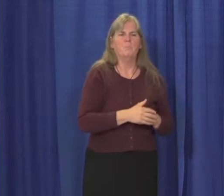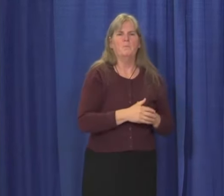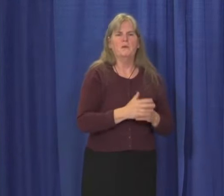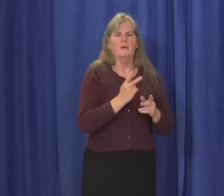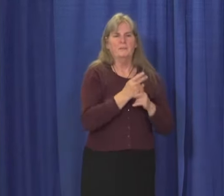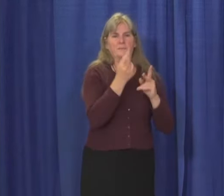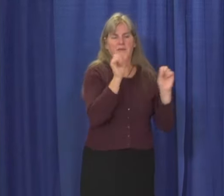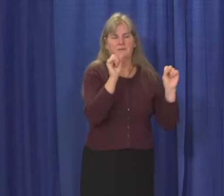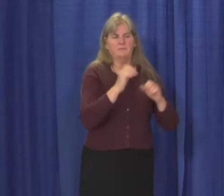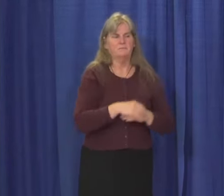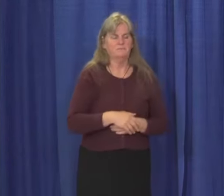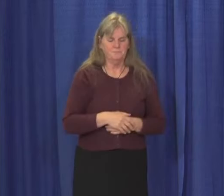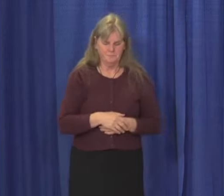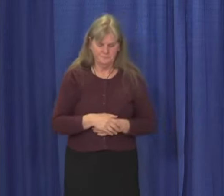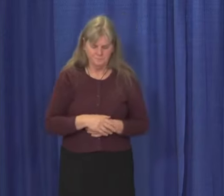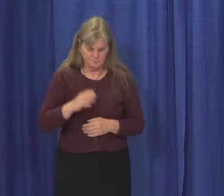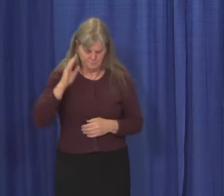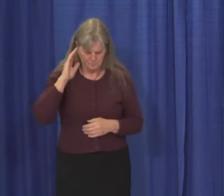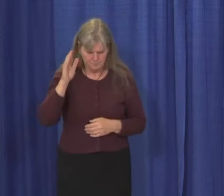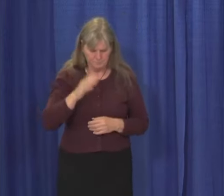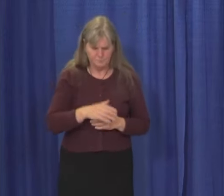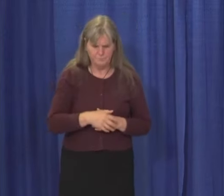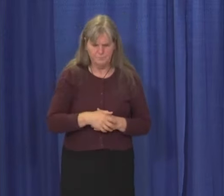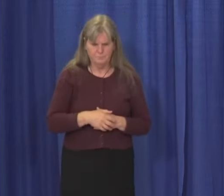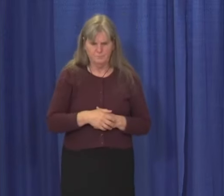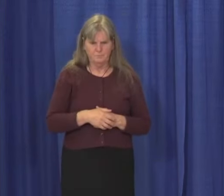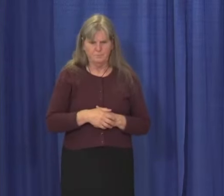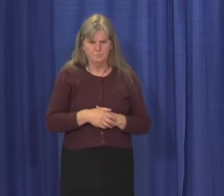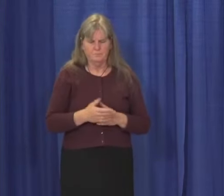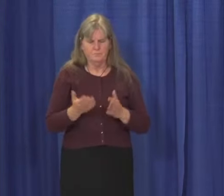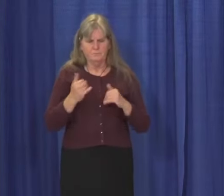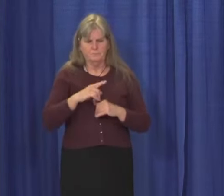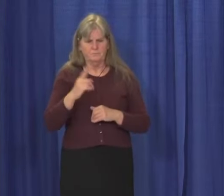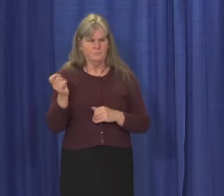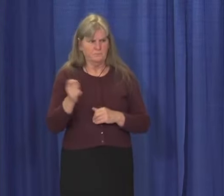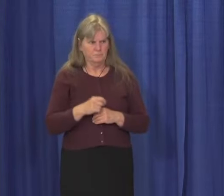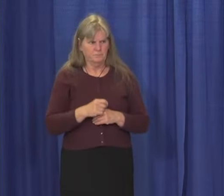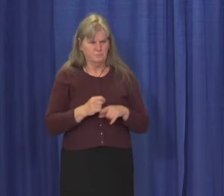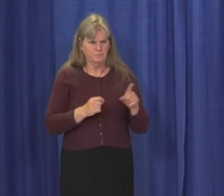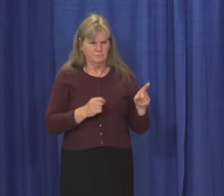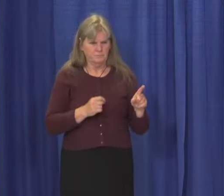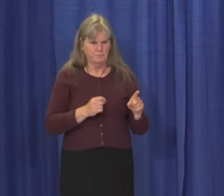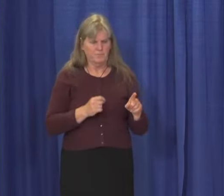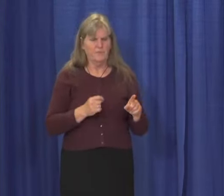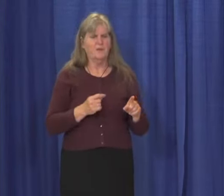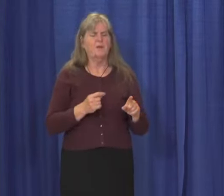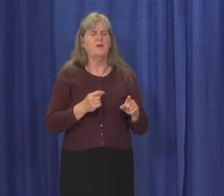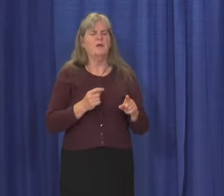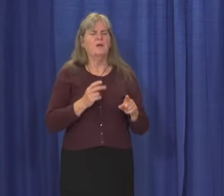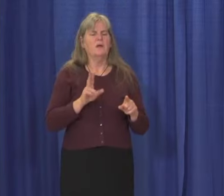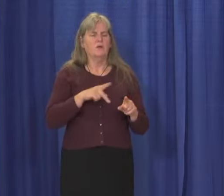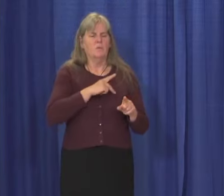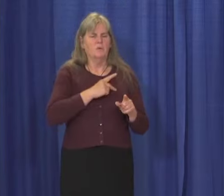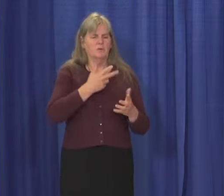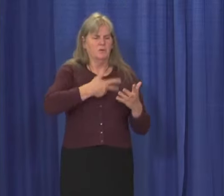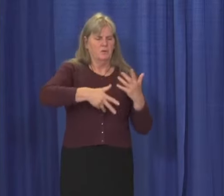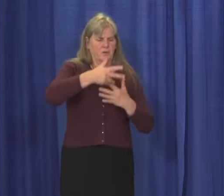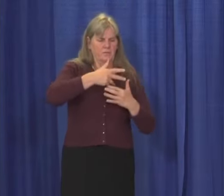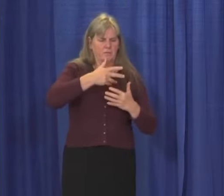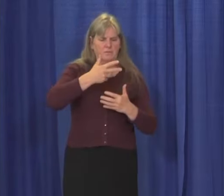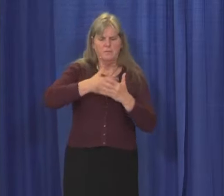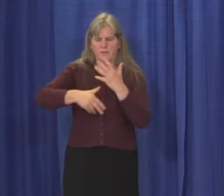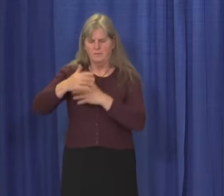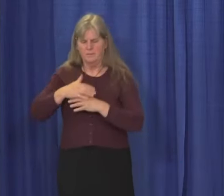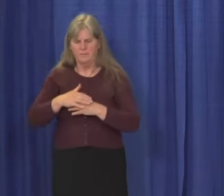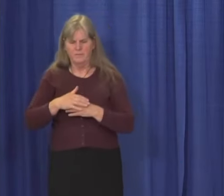Hi, Dr. Hanley. I'm just curious, given that you're giving slightly different recommendations on personal gatherings depending on your